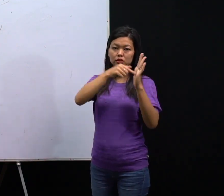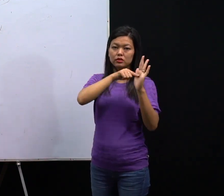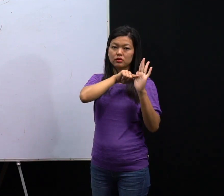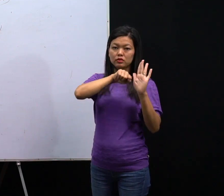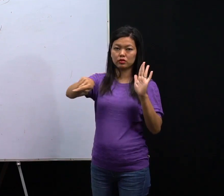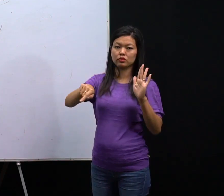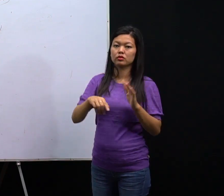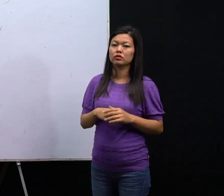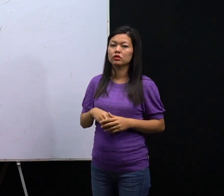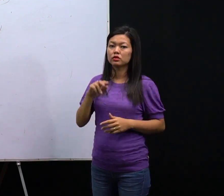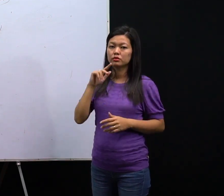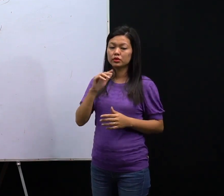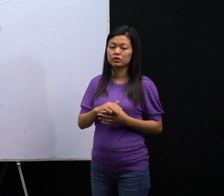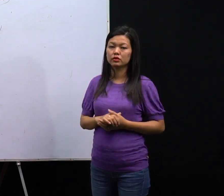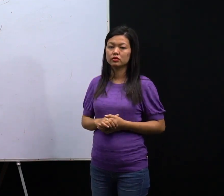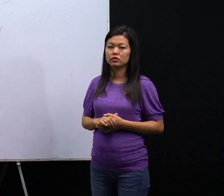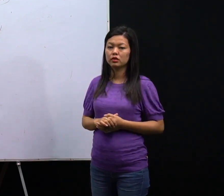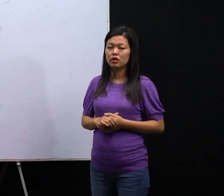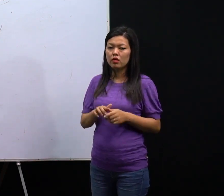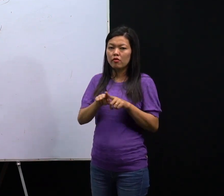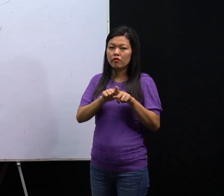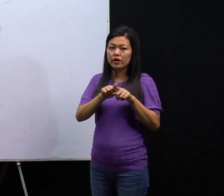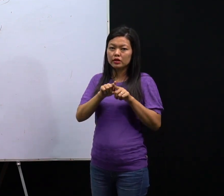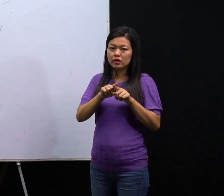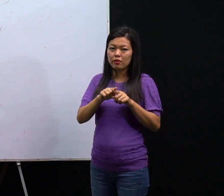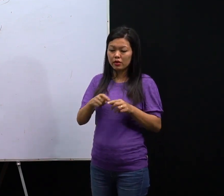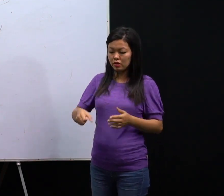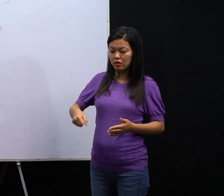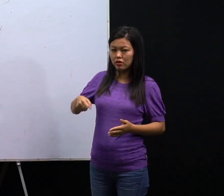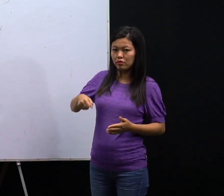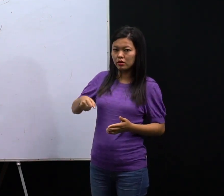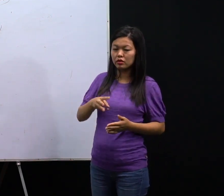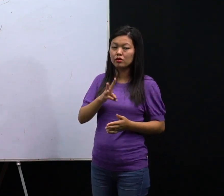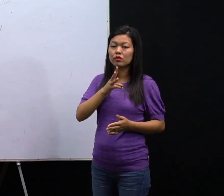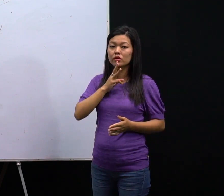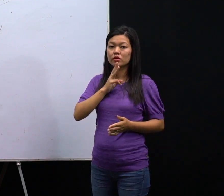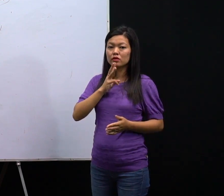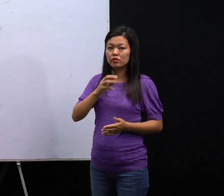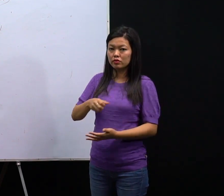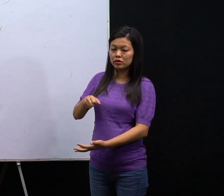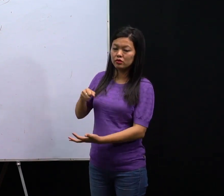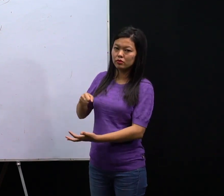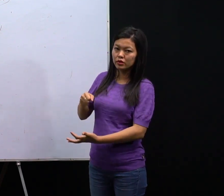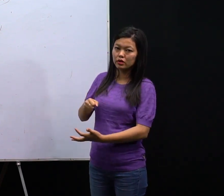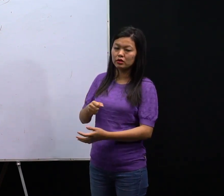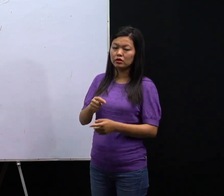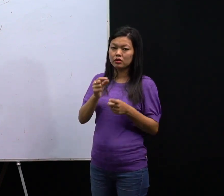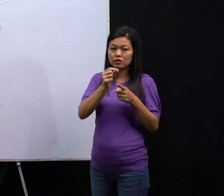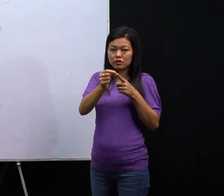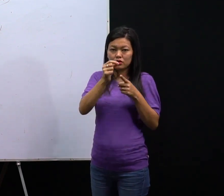like in a bucket full of water, you can just drop a coin and then you can observe that.